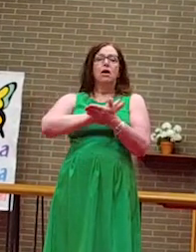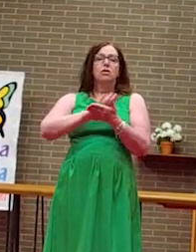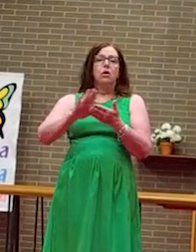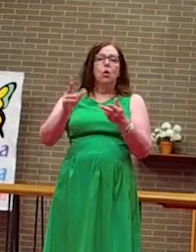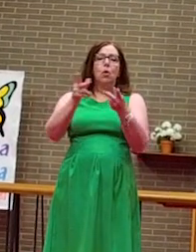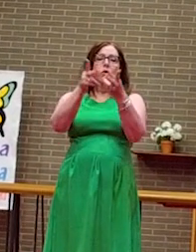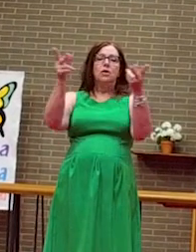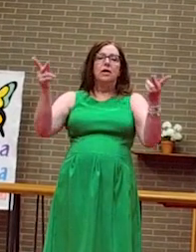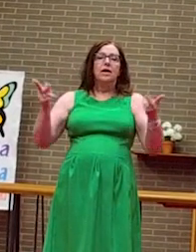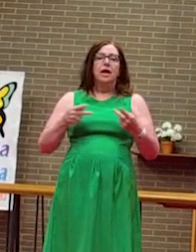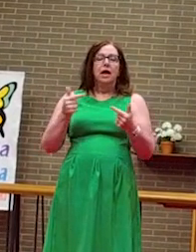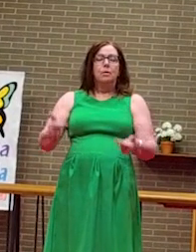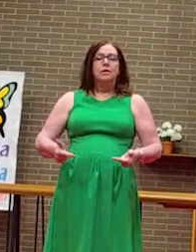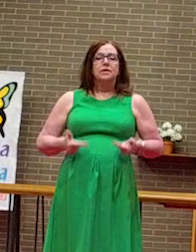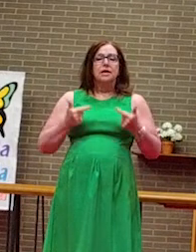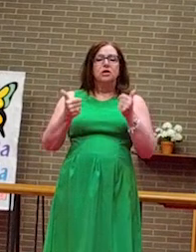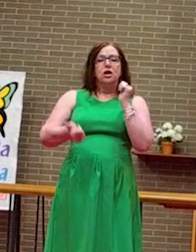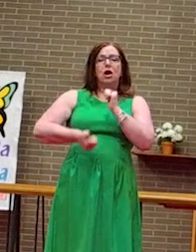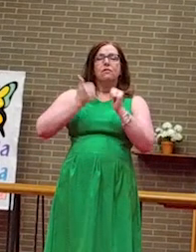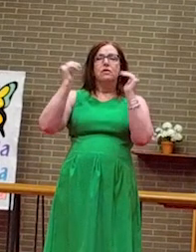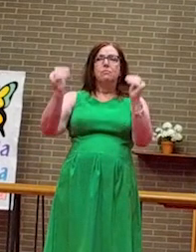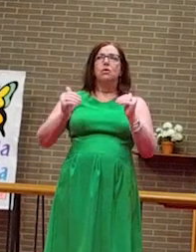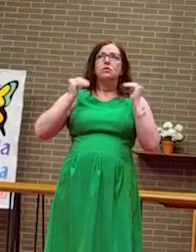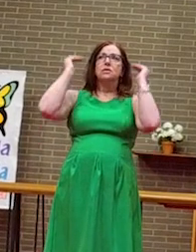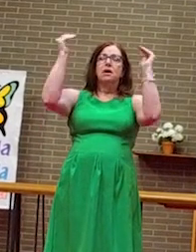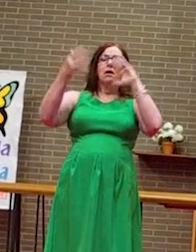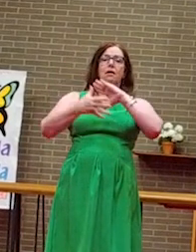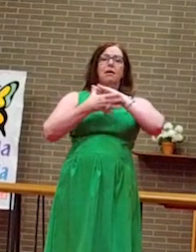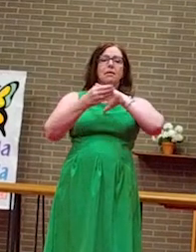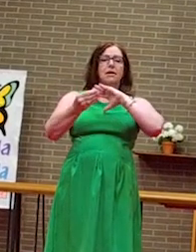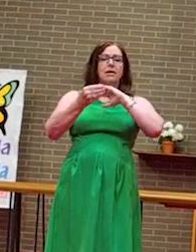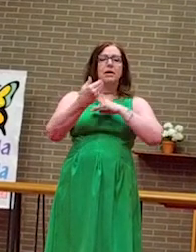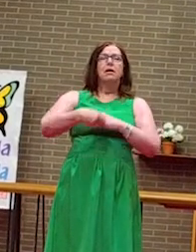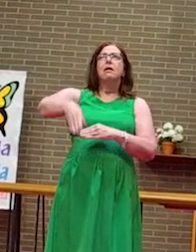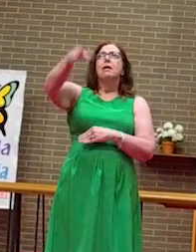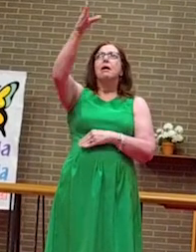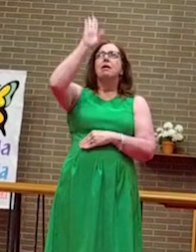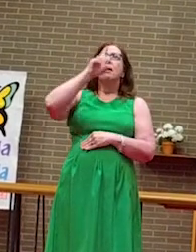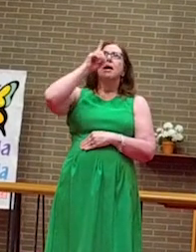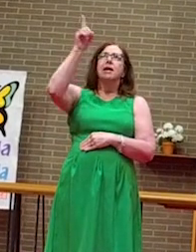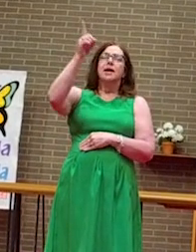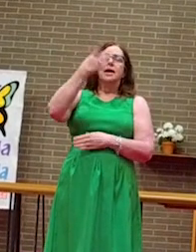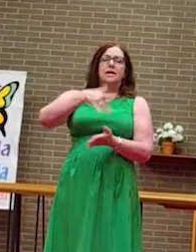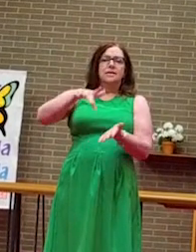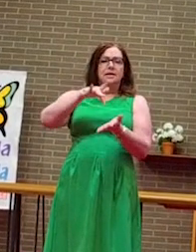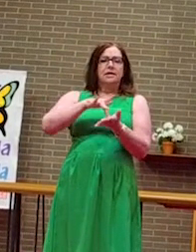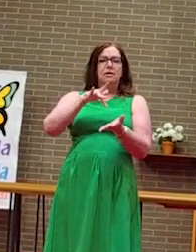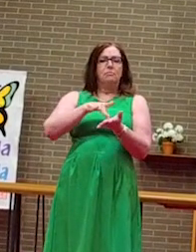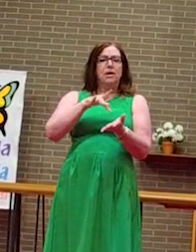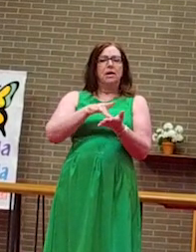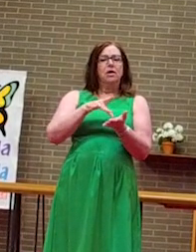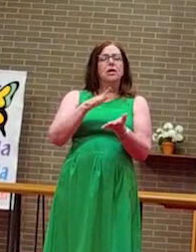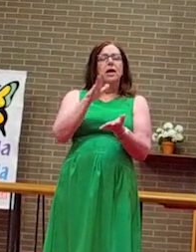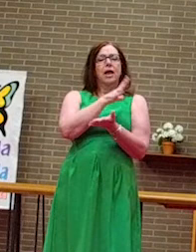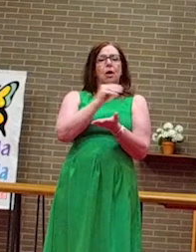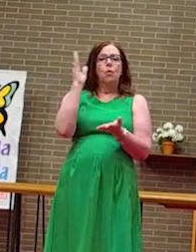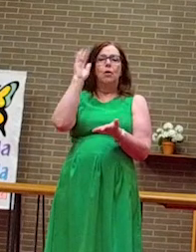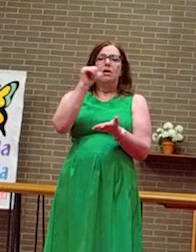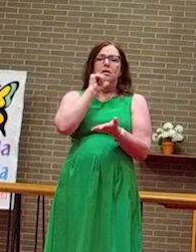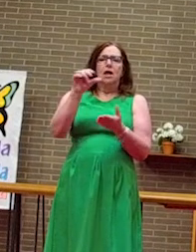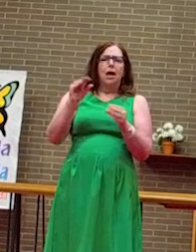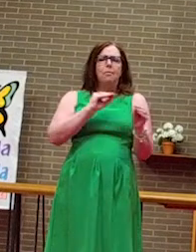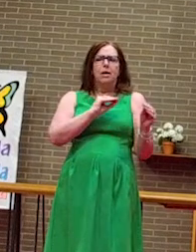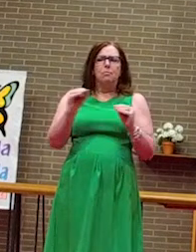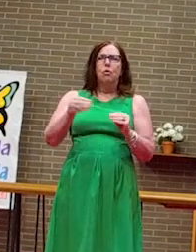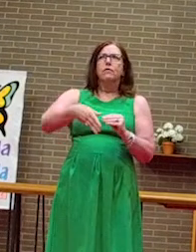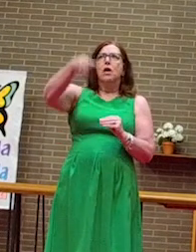habitation of the Most High. God is in the midst of her. She shall not be moved. God